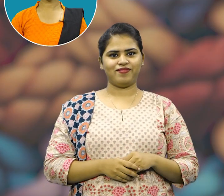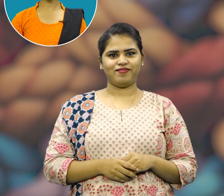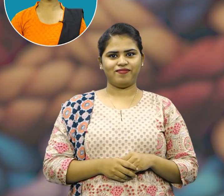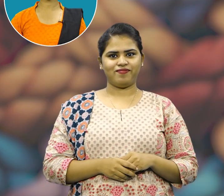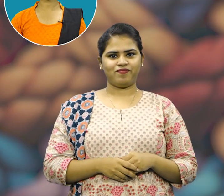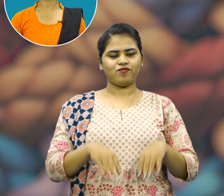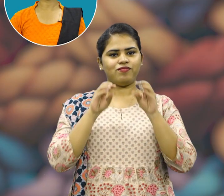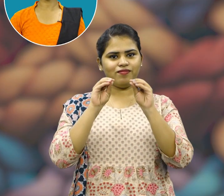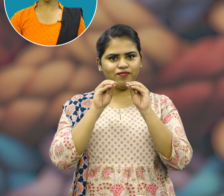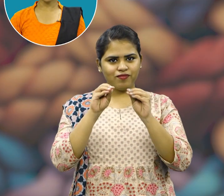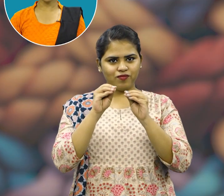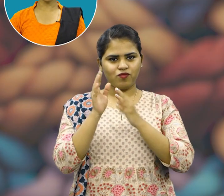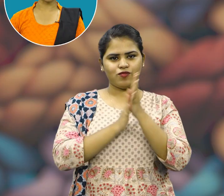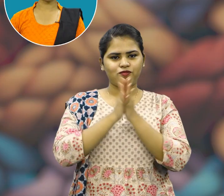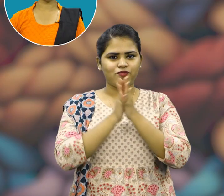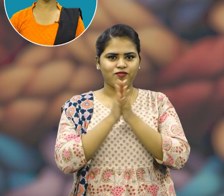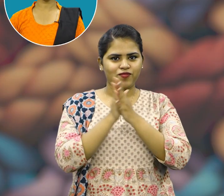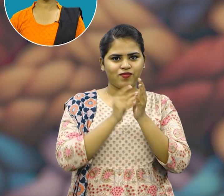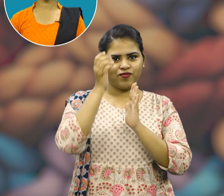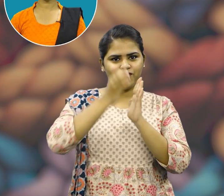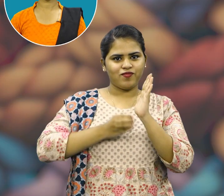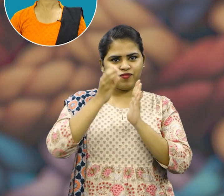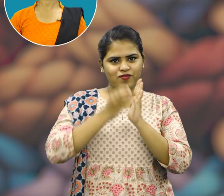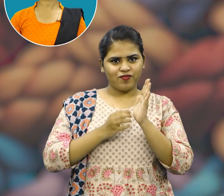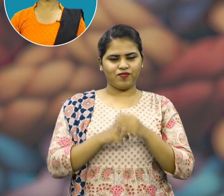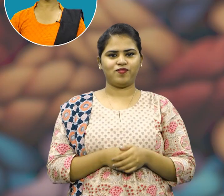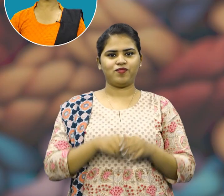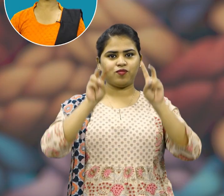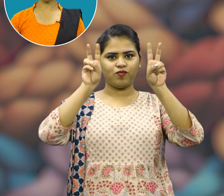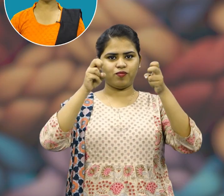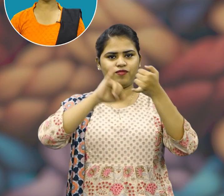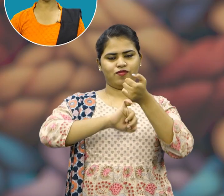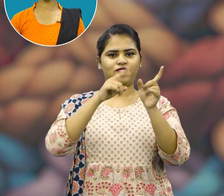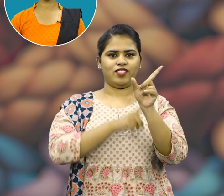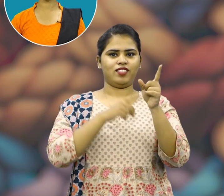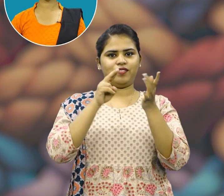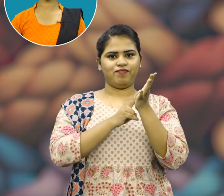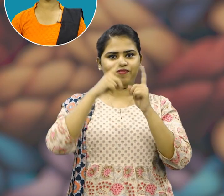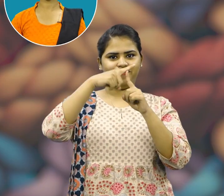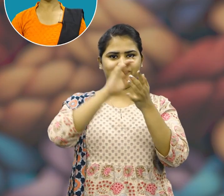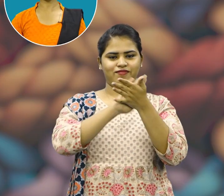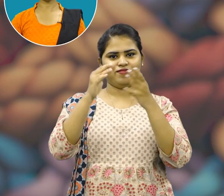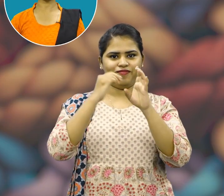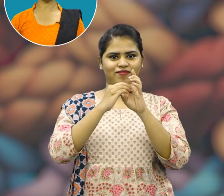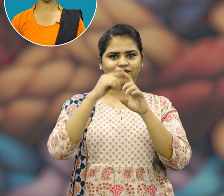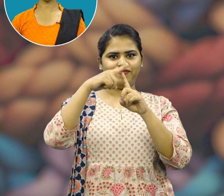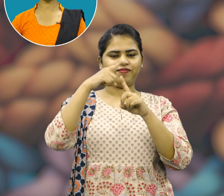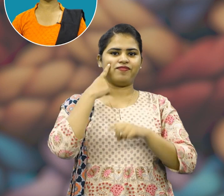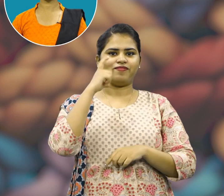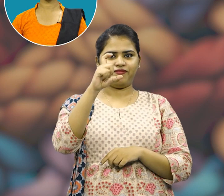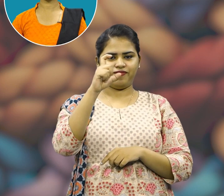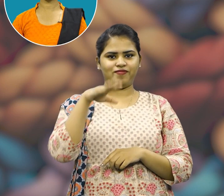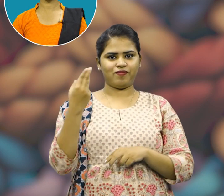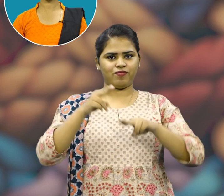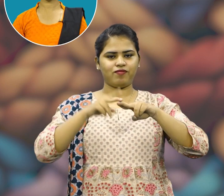are teaching you an interesting chapter, synthetic fiber and plastic,